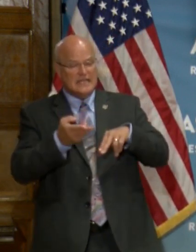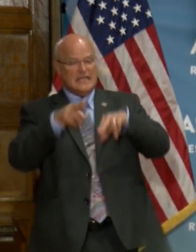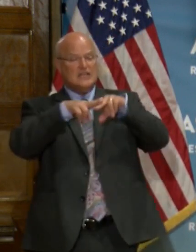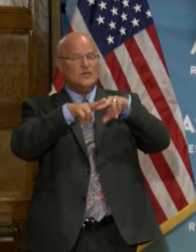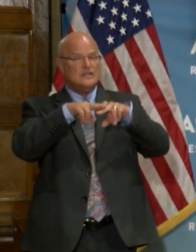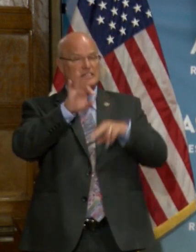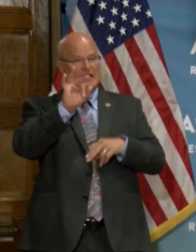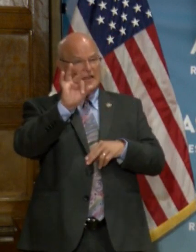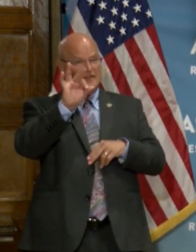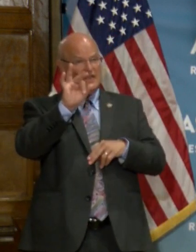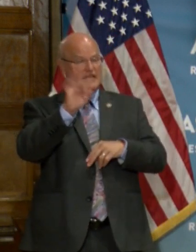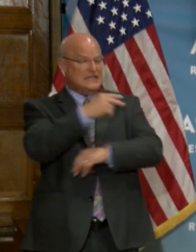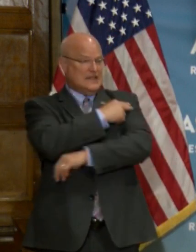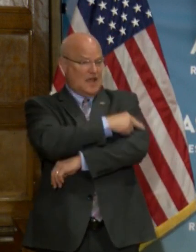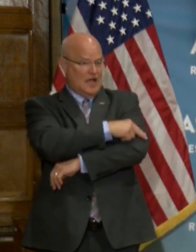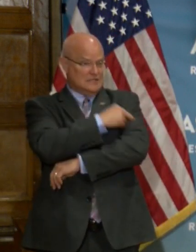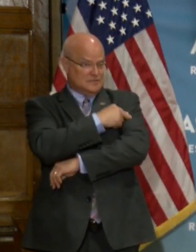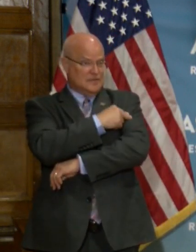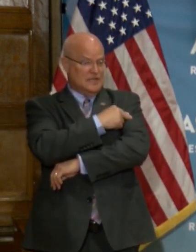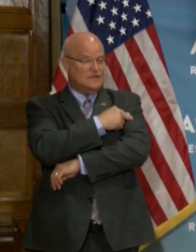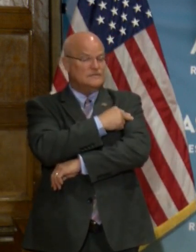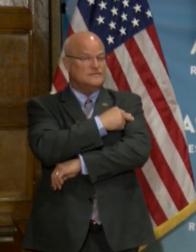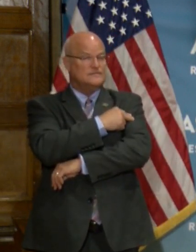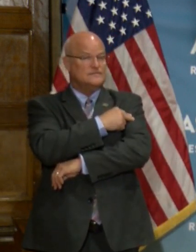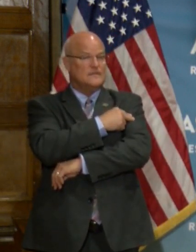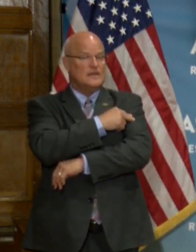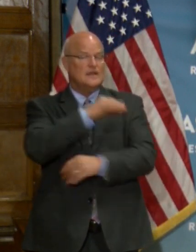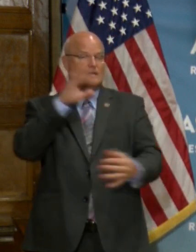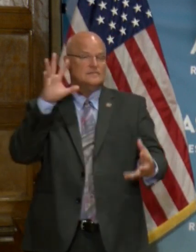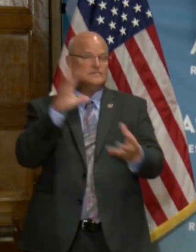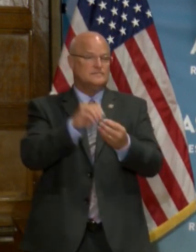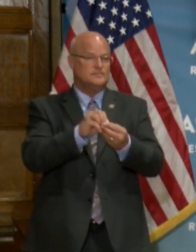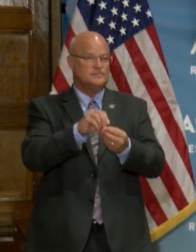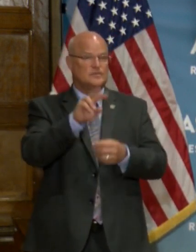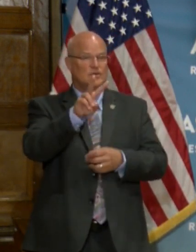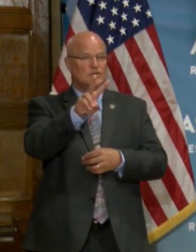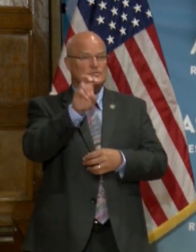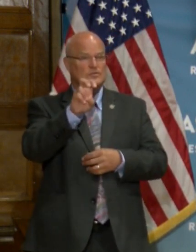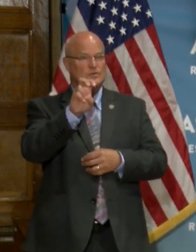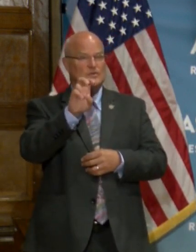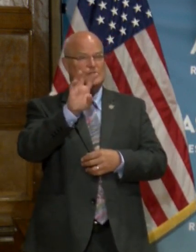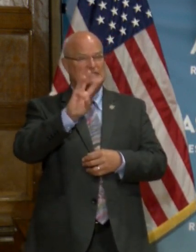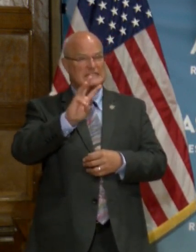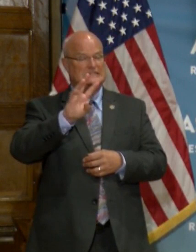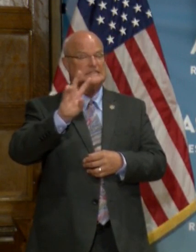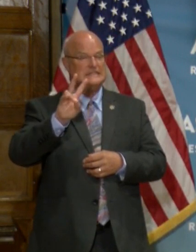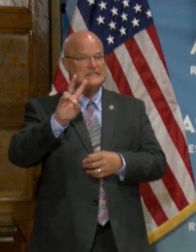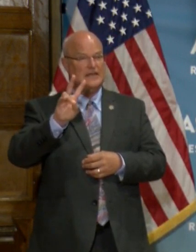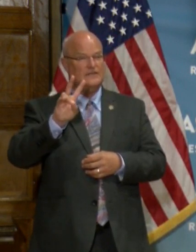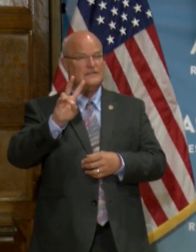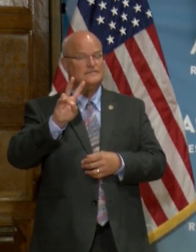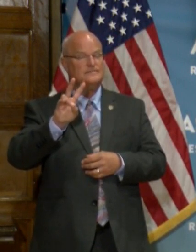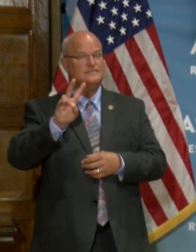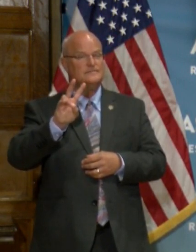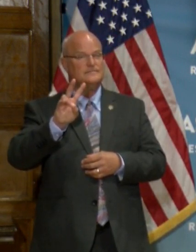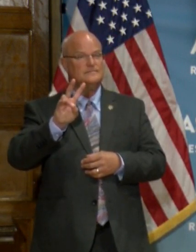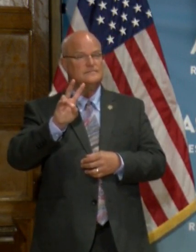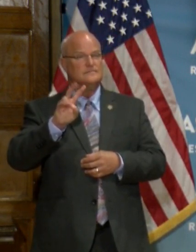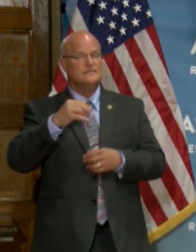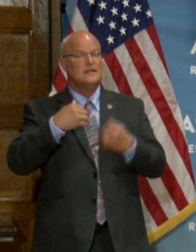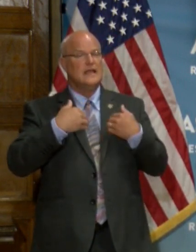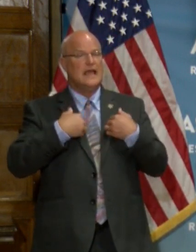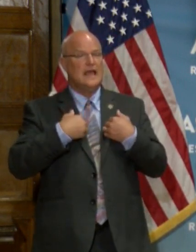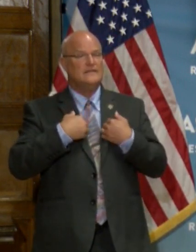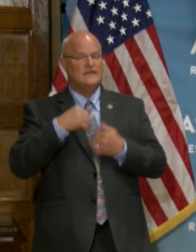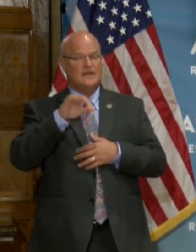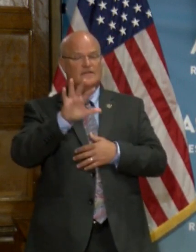19 additional hospitalizations to bring us to 267. We have